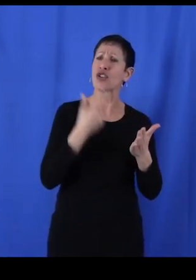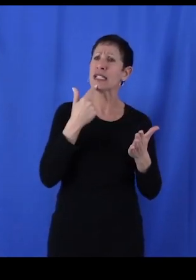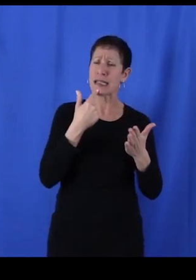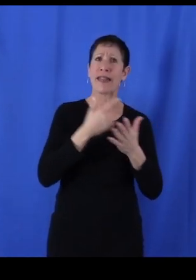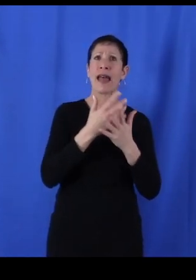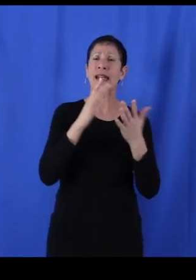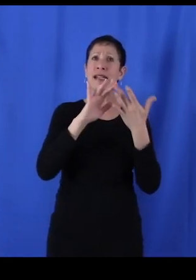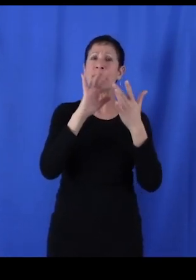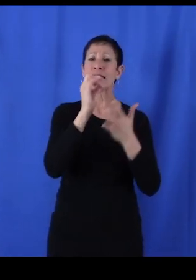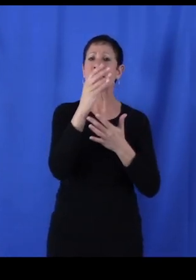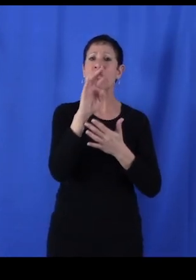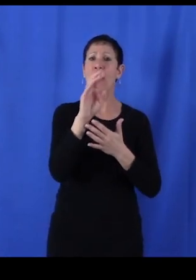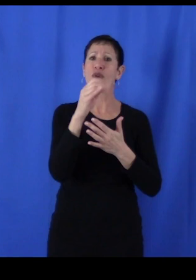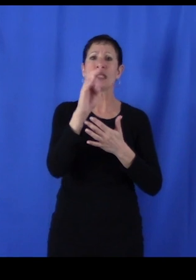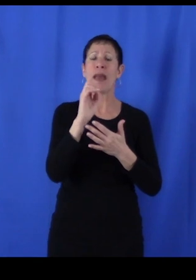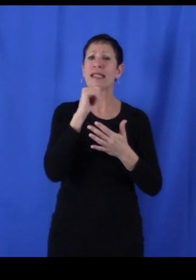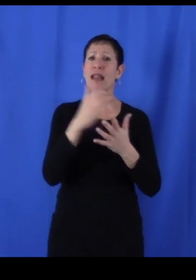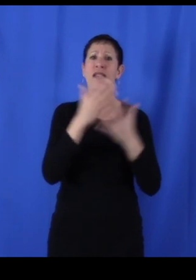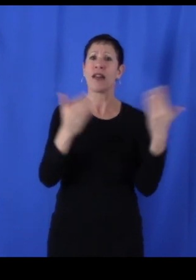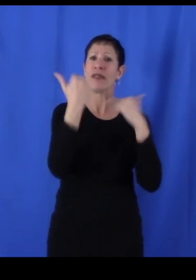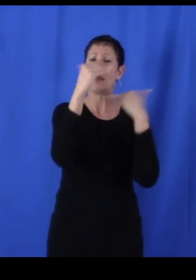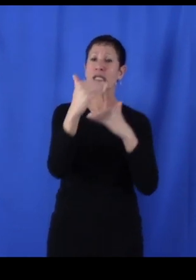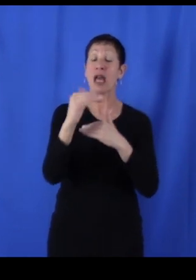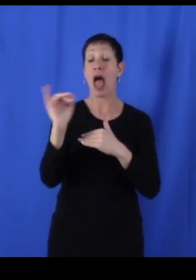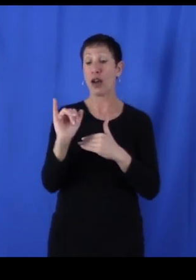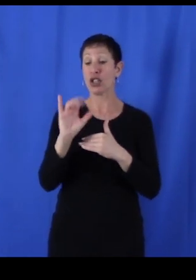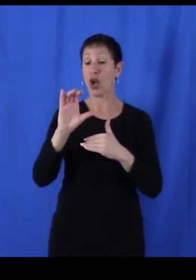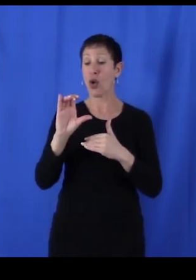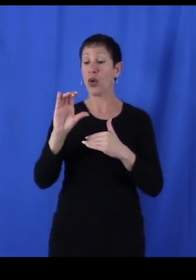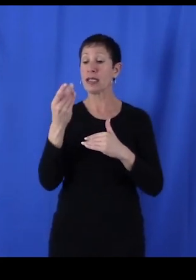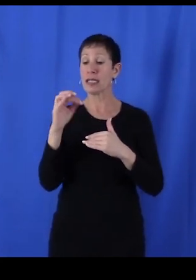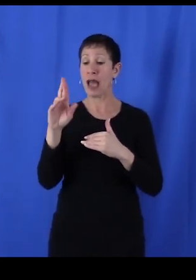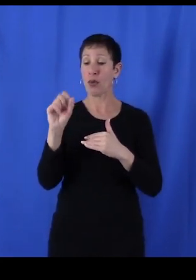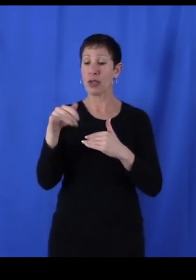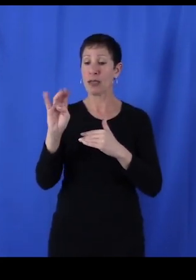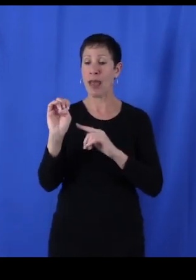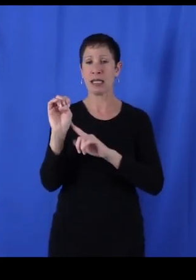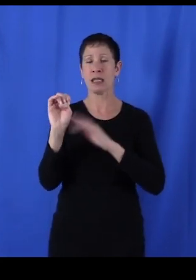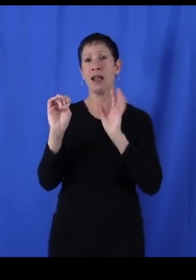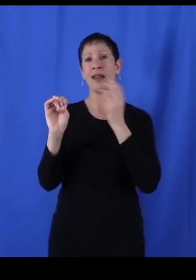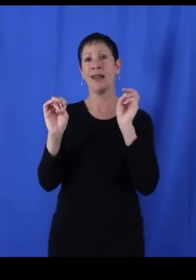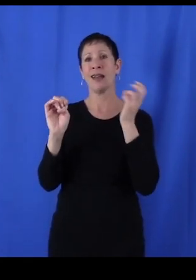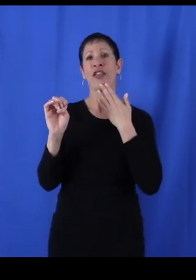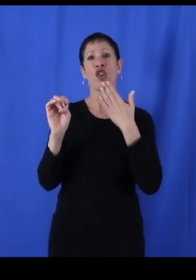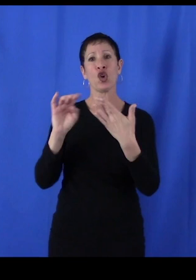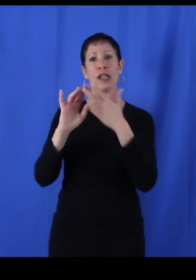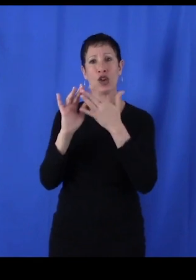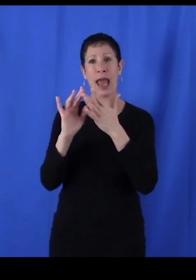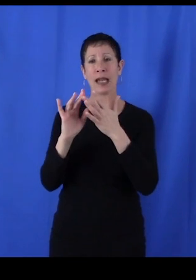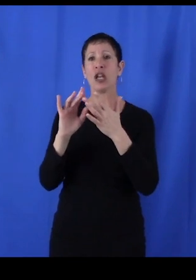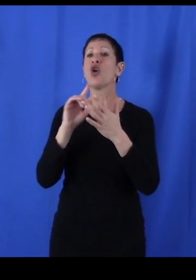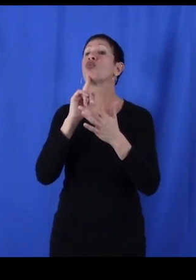also, cyberspace, as the good internet, was literally dystopian science